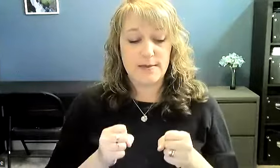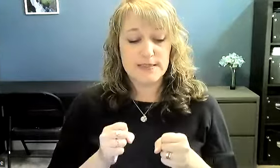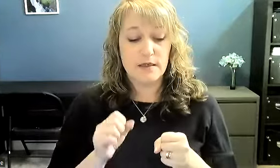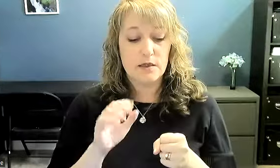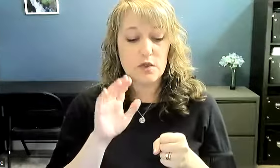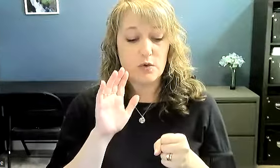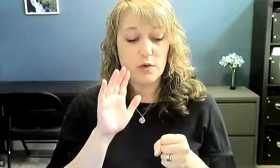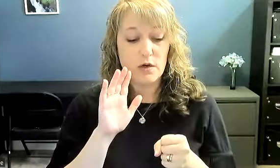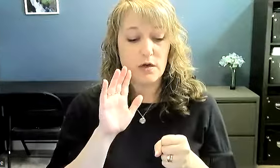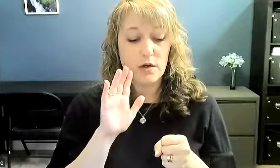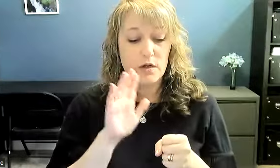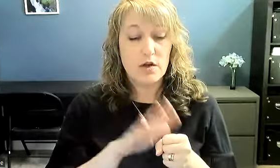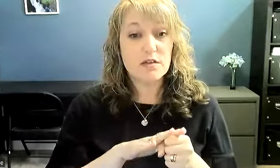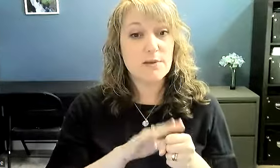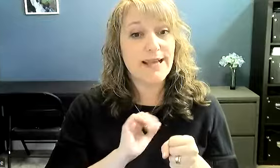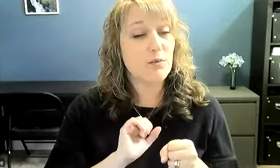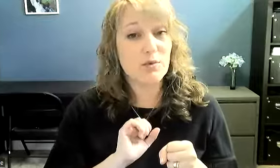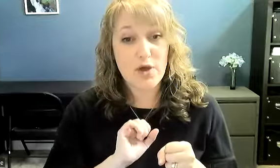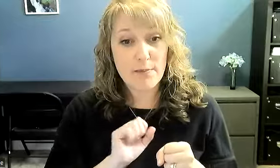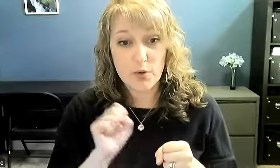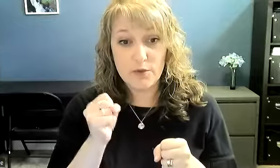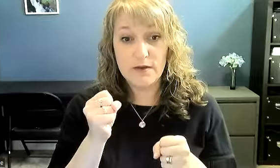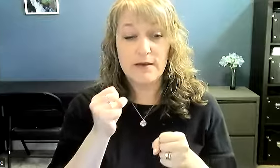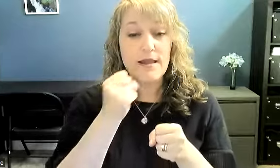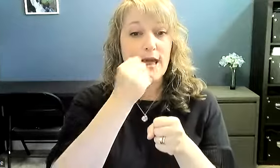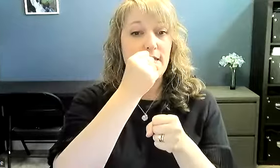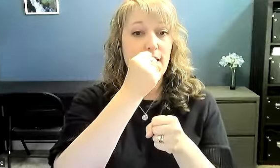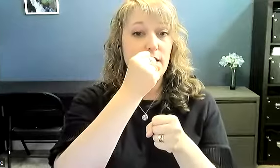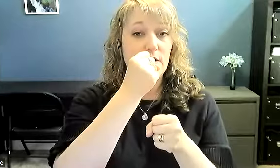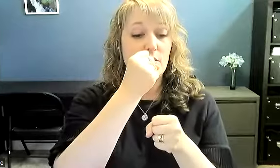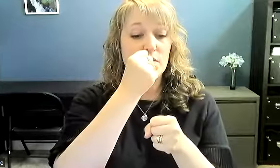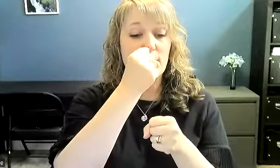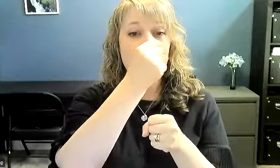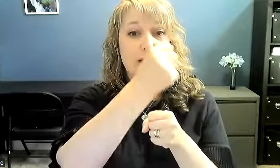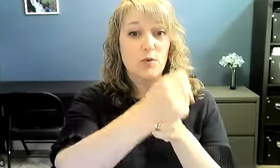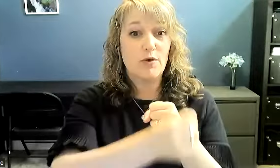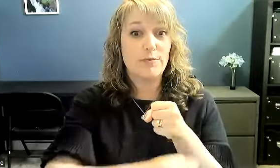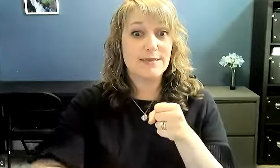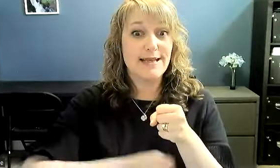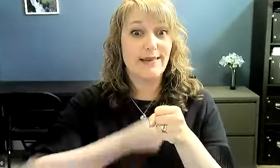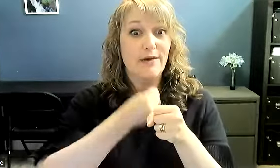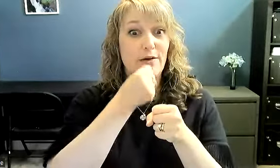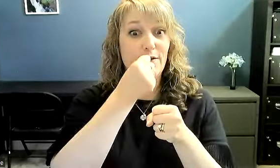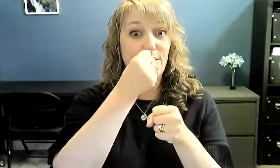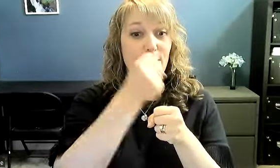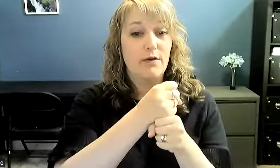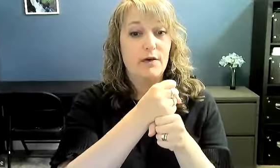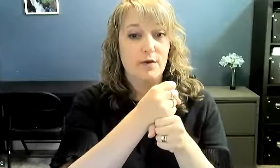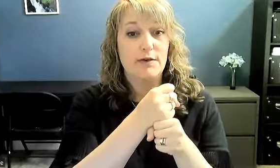shapes. Your non-dominant hand will not move. And then your dominant hand will represent the earth going around the